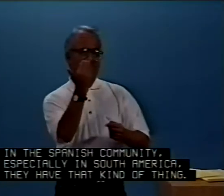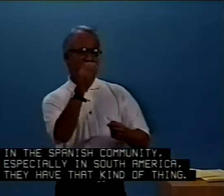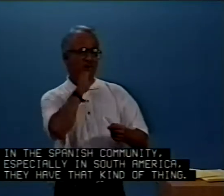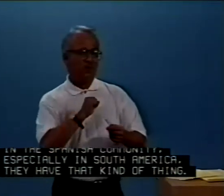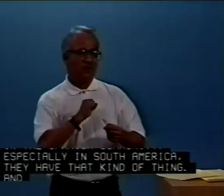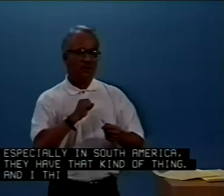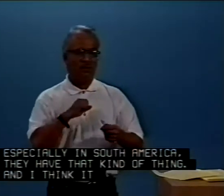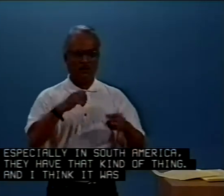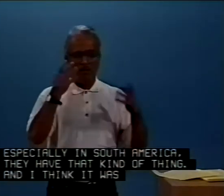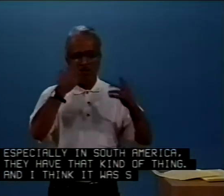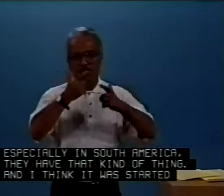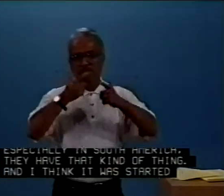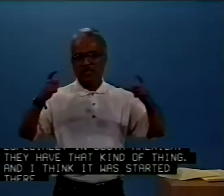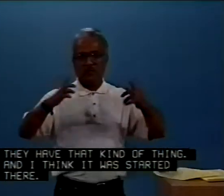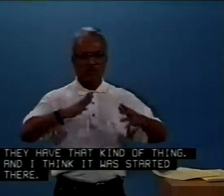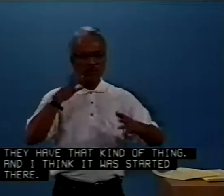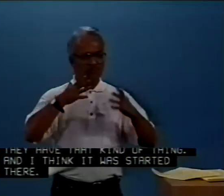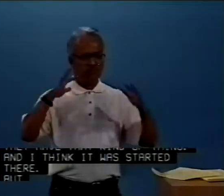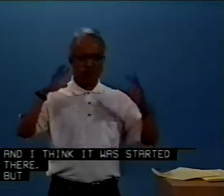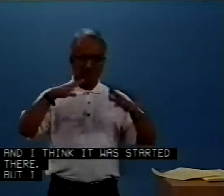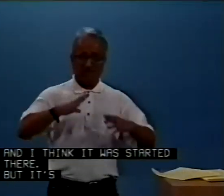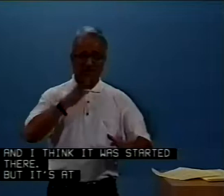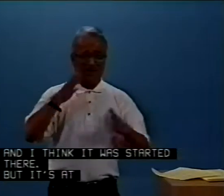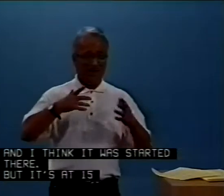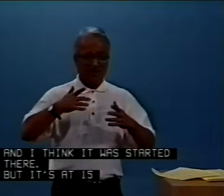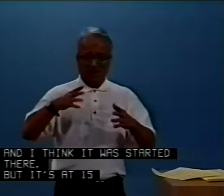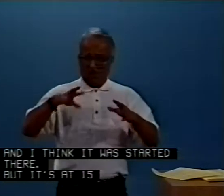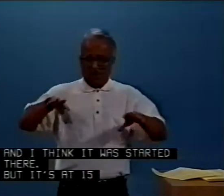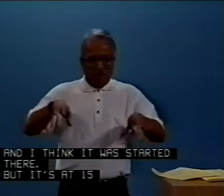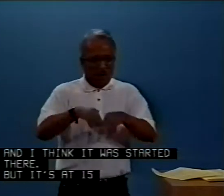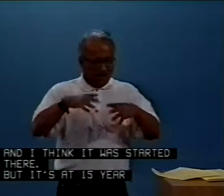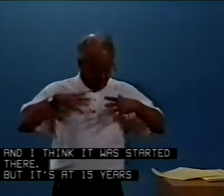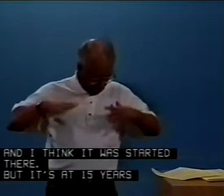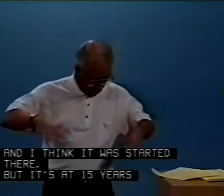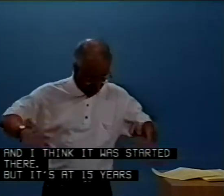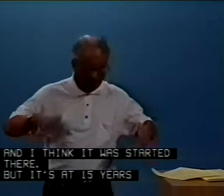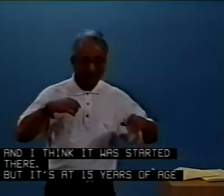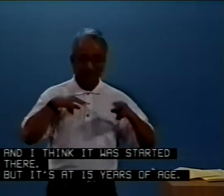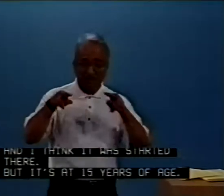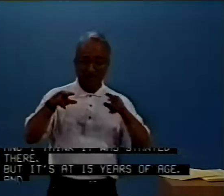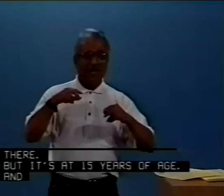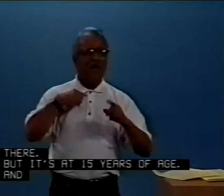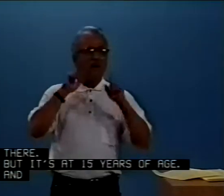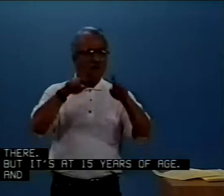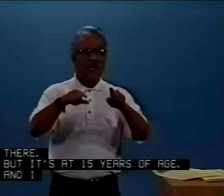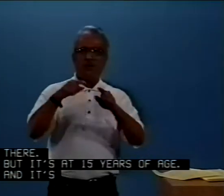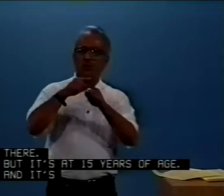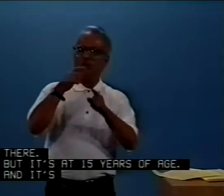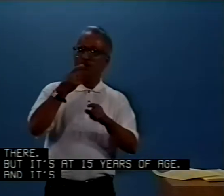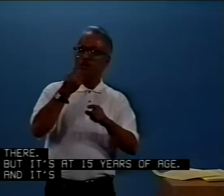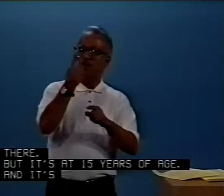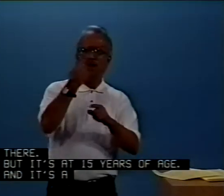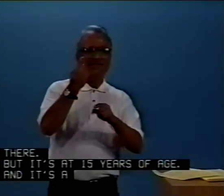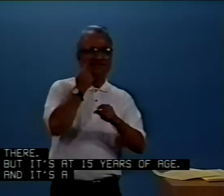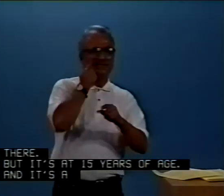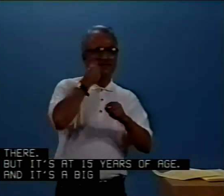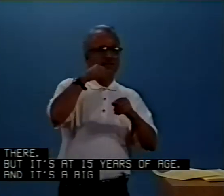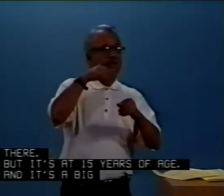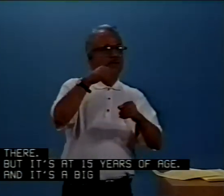But it's at 15 years of age. And it's a big, formal, very involved kind of